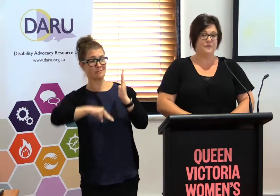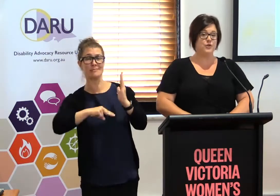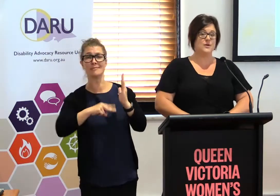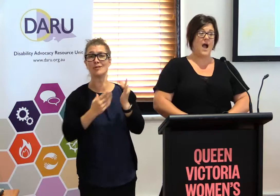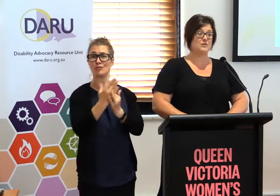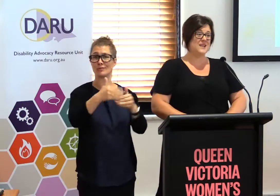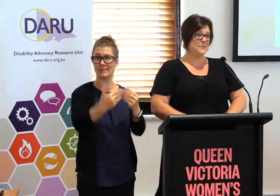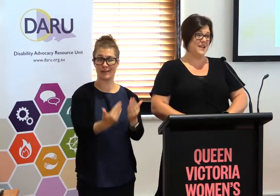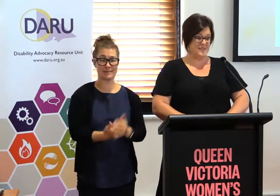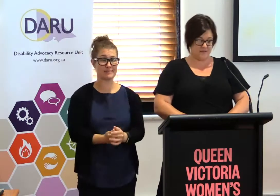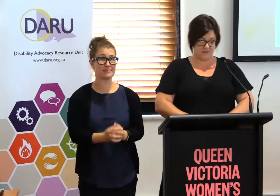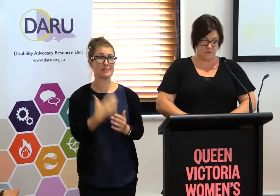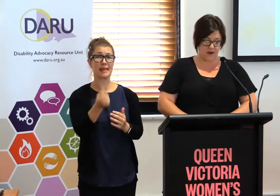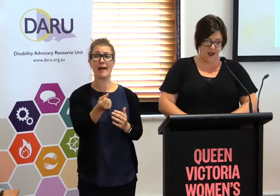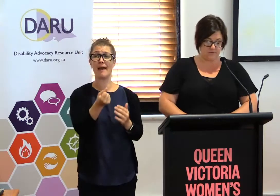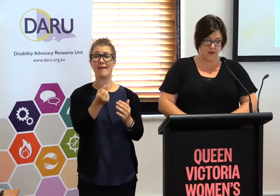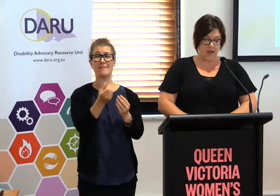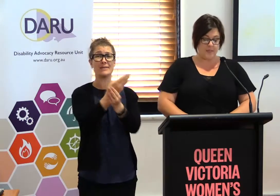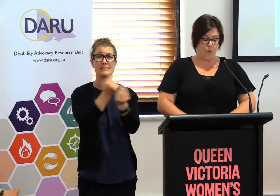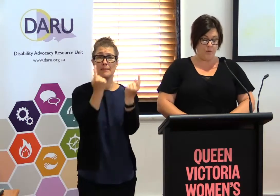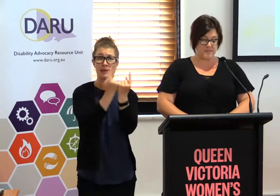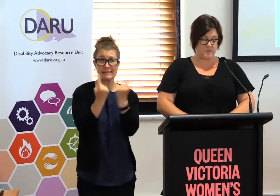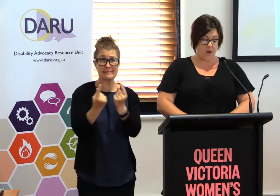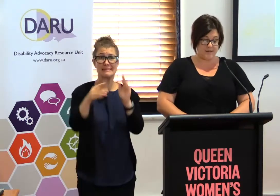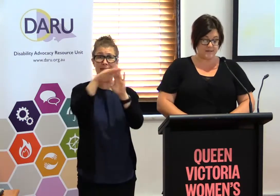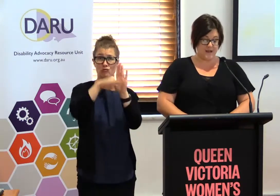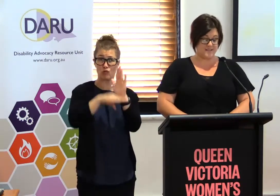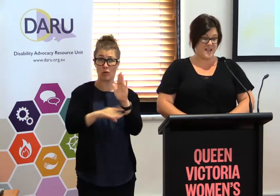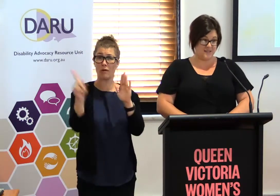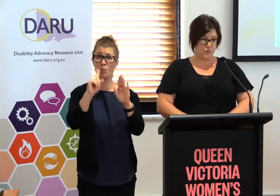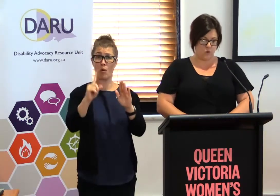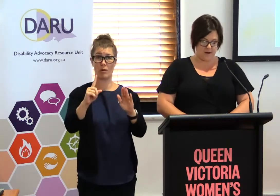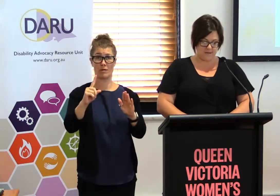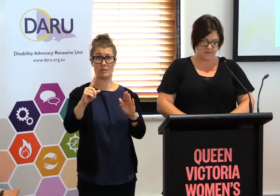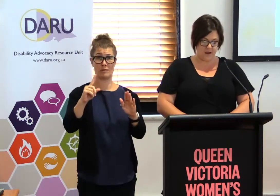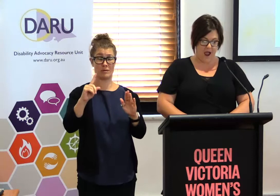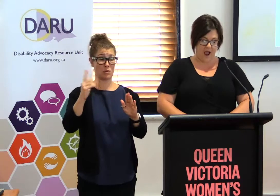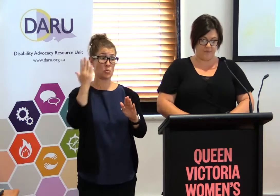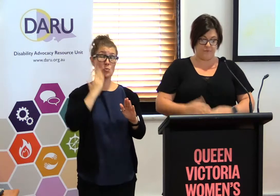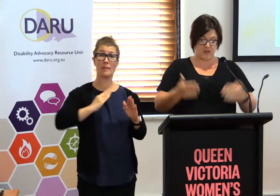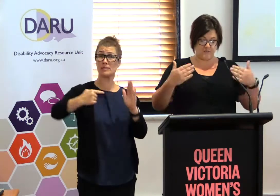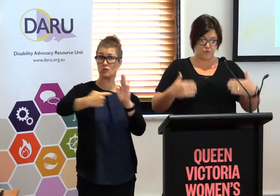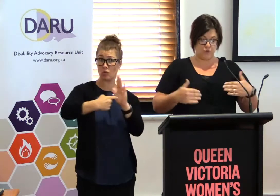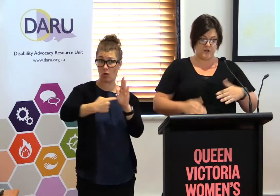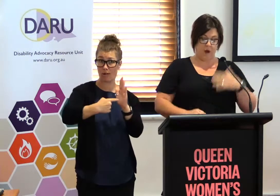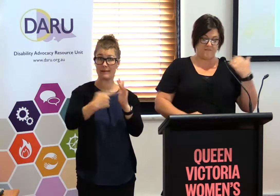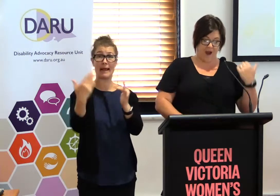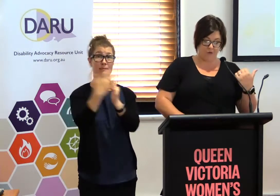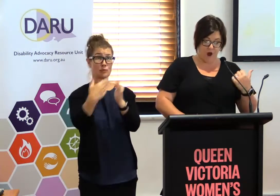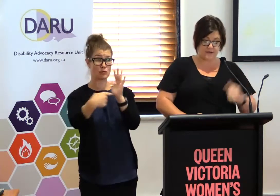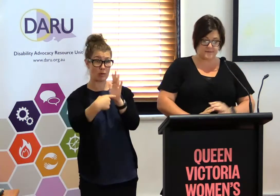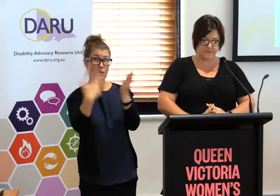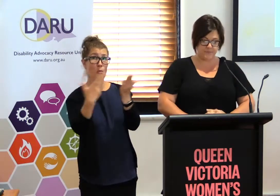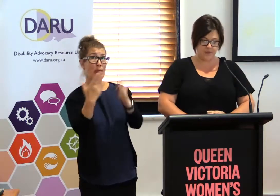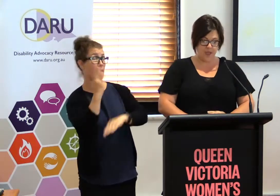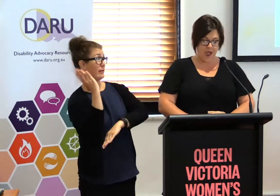A few little housekeeping things to sort out. The women's toilets and accessible toilets are at the front of the room to my far